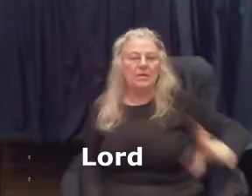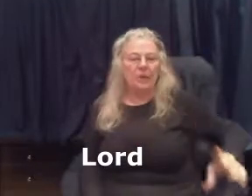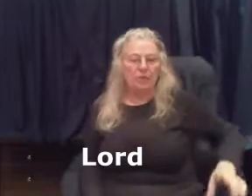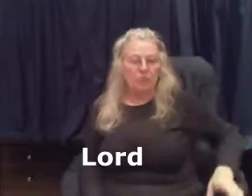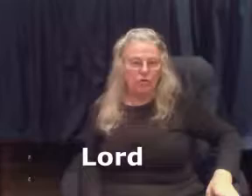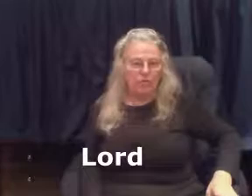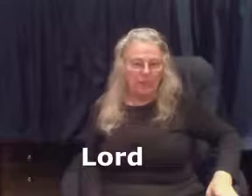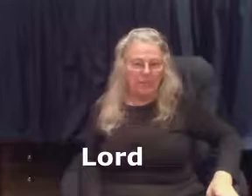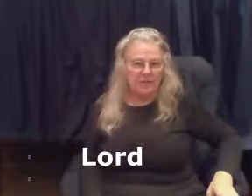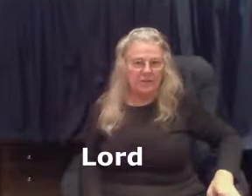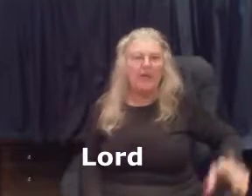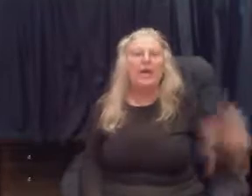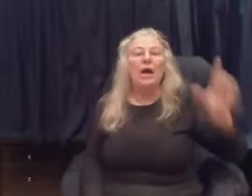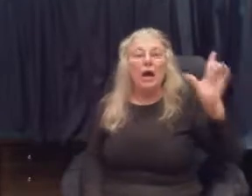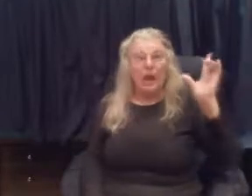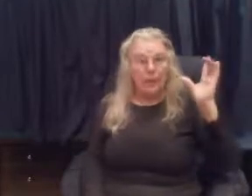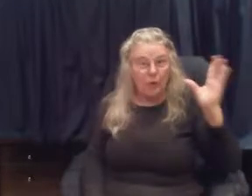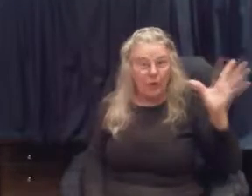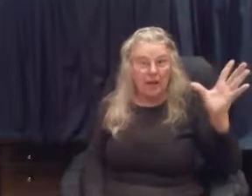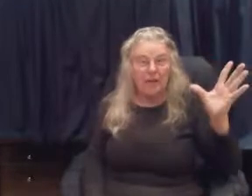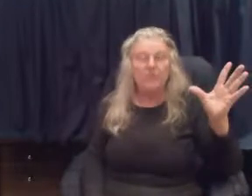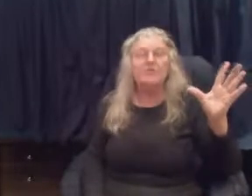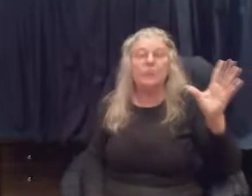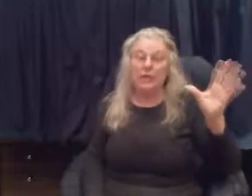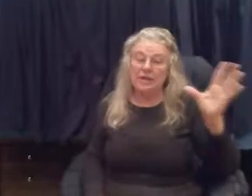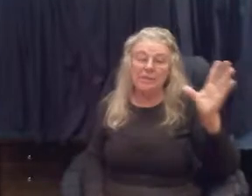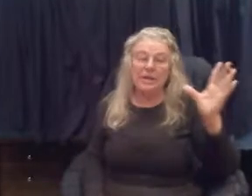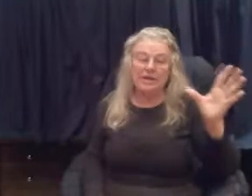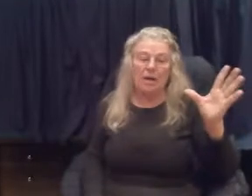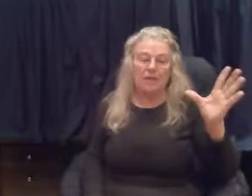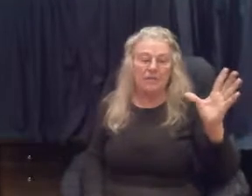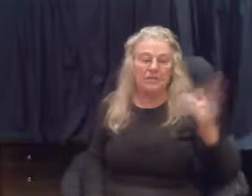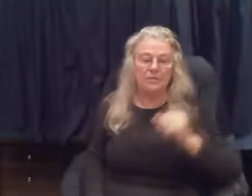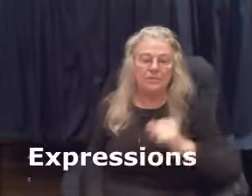down to your dominant side. I'm right-handed, so that's my dominance.